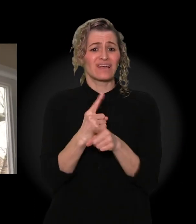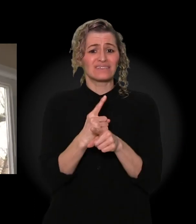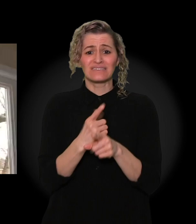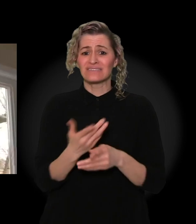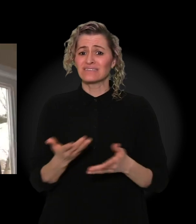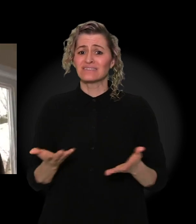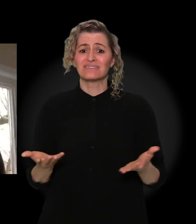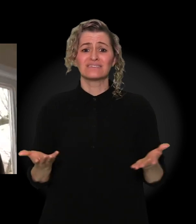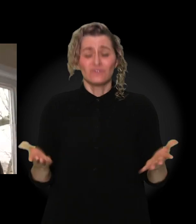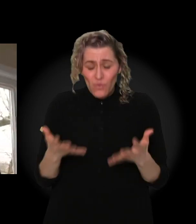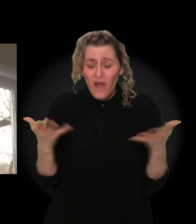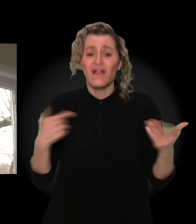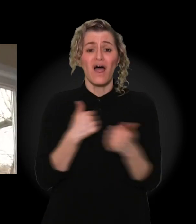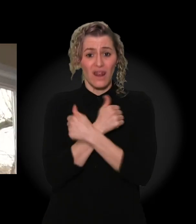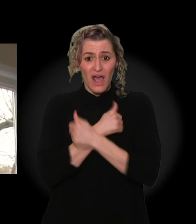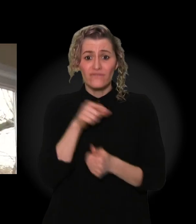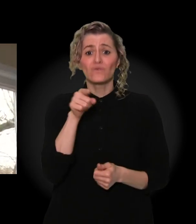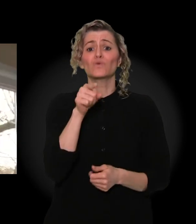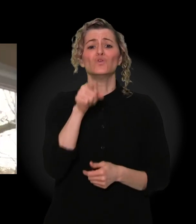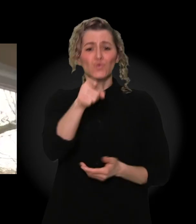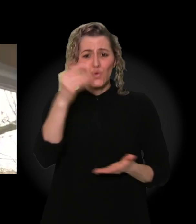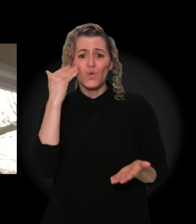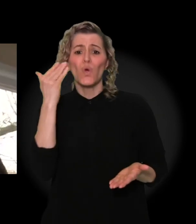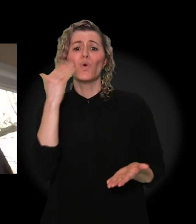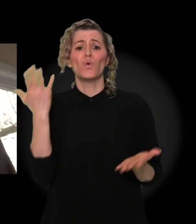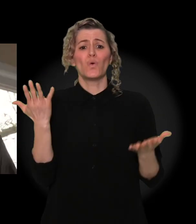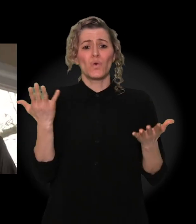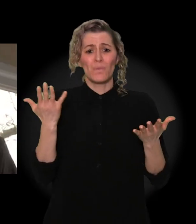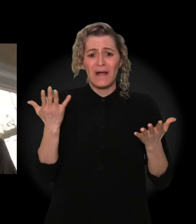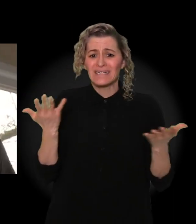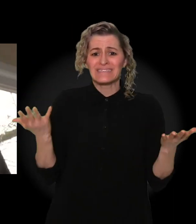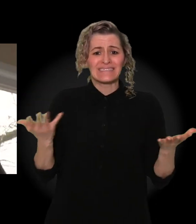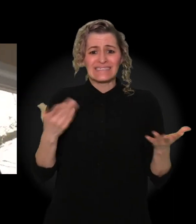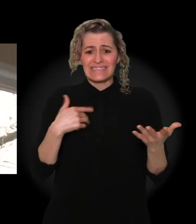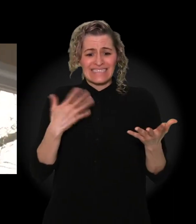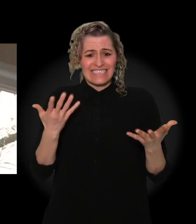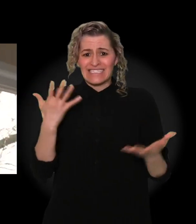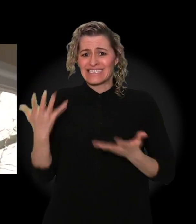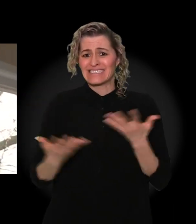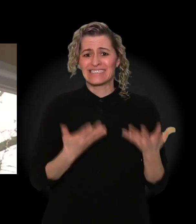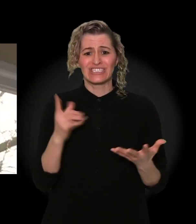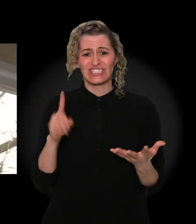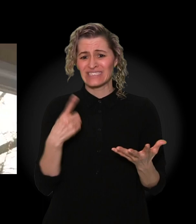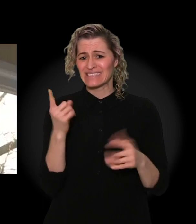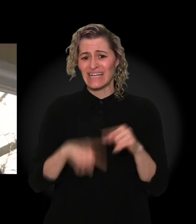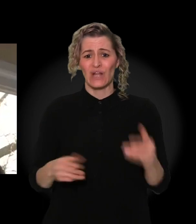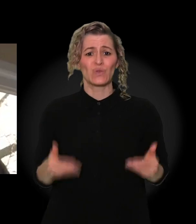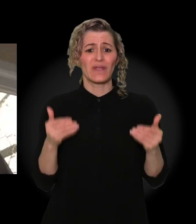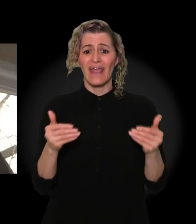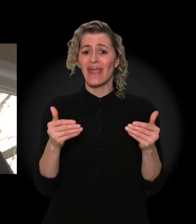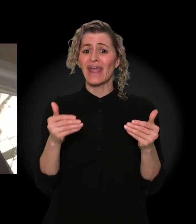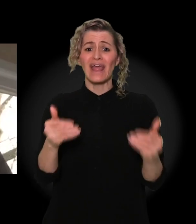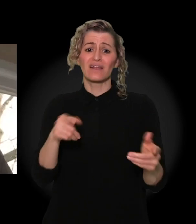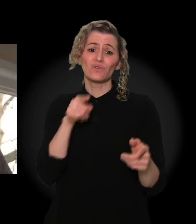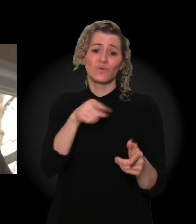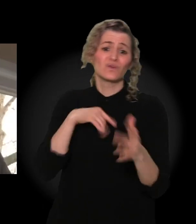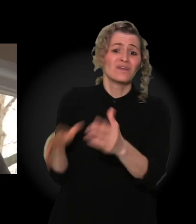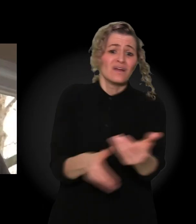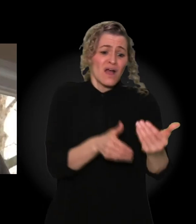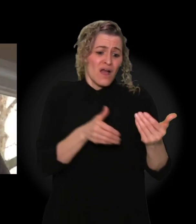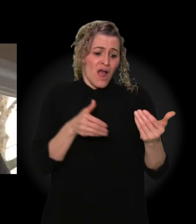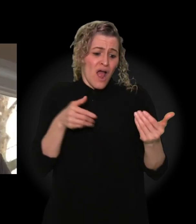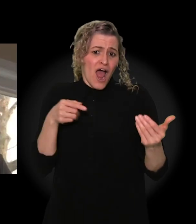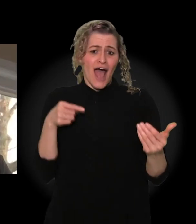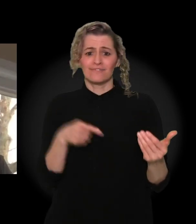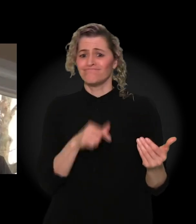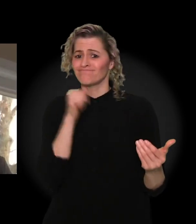right? Well, I love you, you know, I just can't seem to go through with it. When I hold